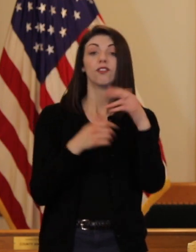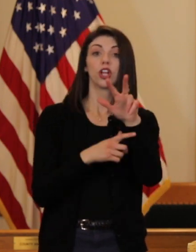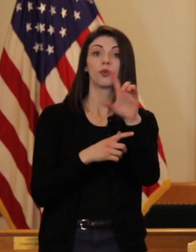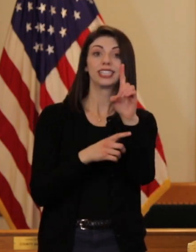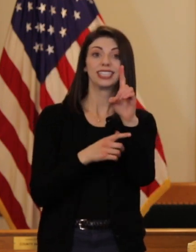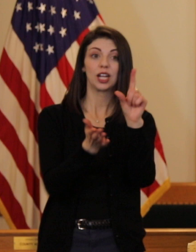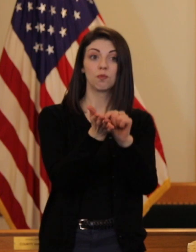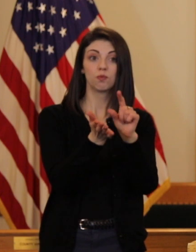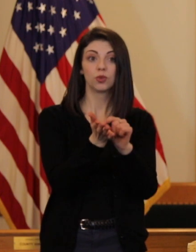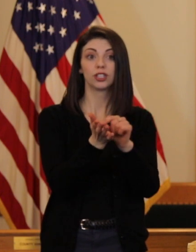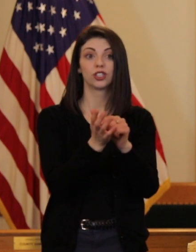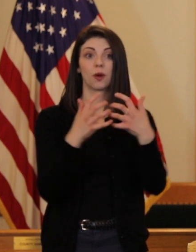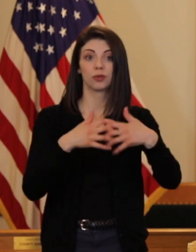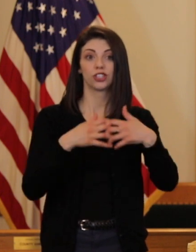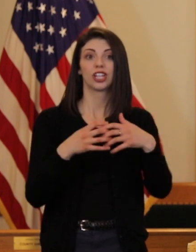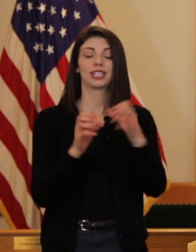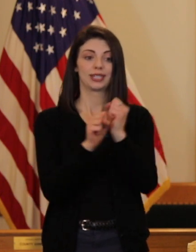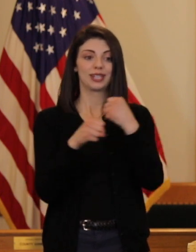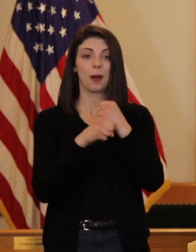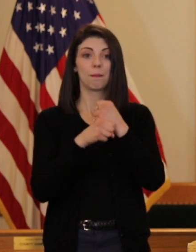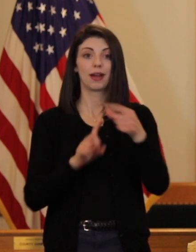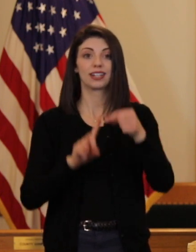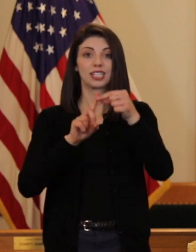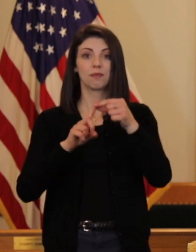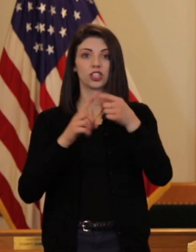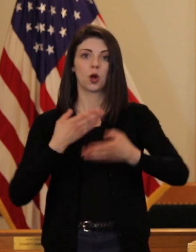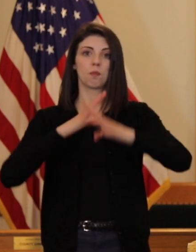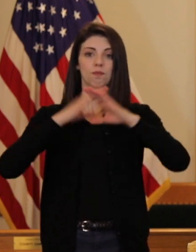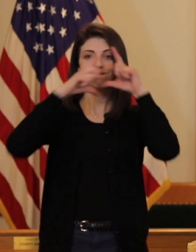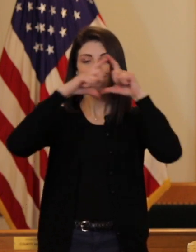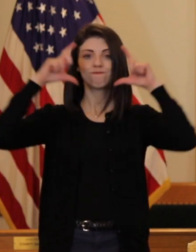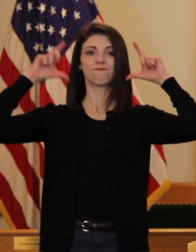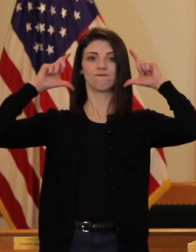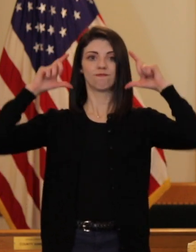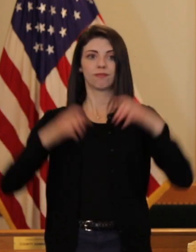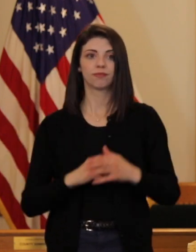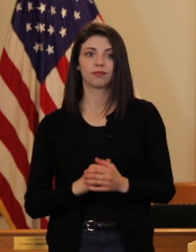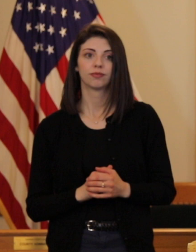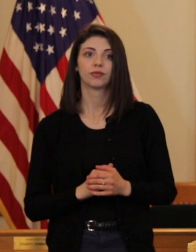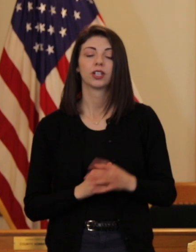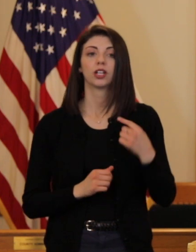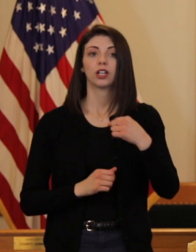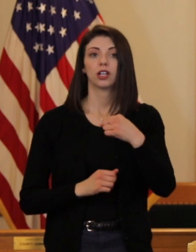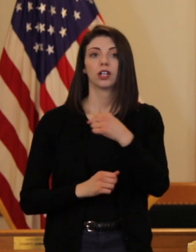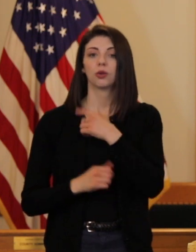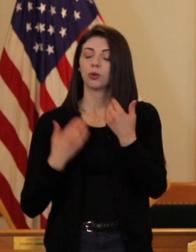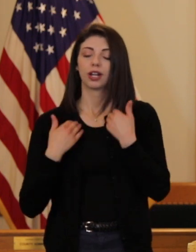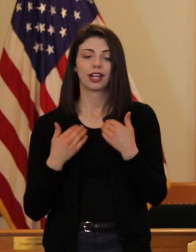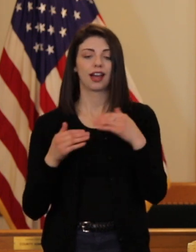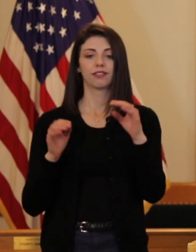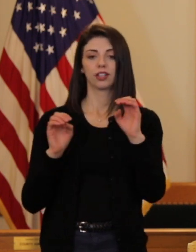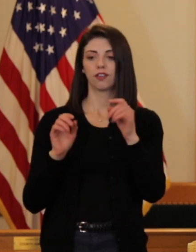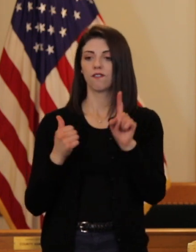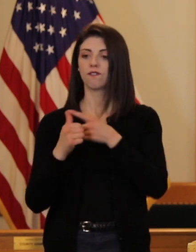ear saver face mask clips. The response team developed procedures to inform first responders in EMS and law enforcement and